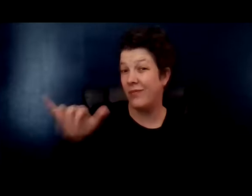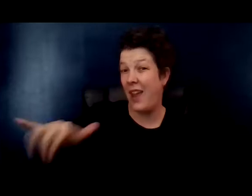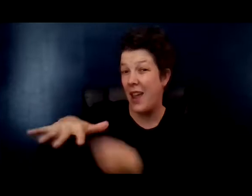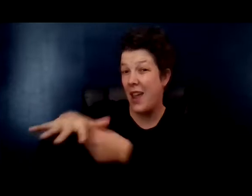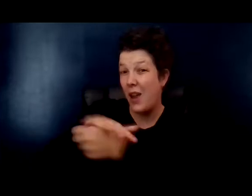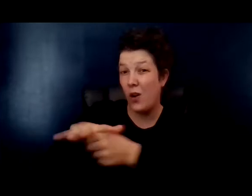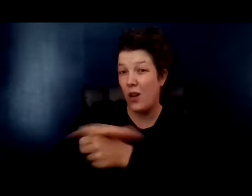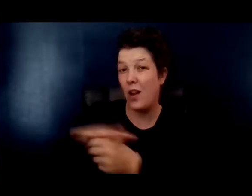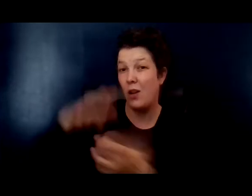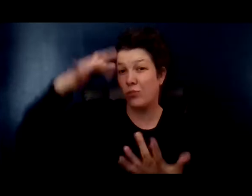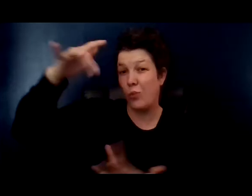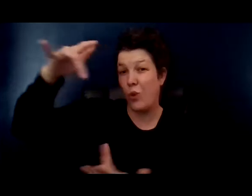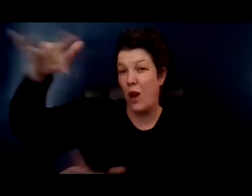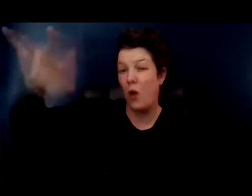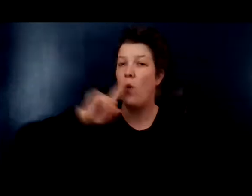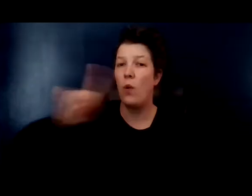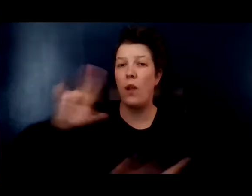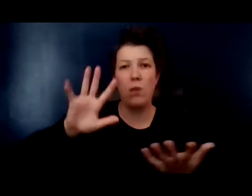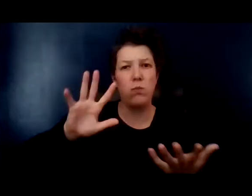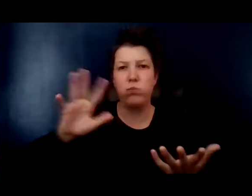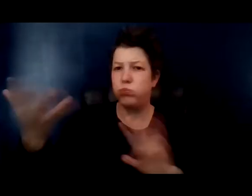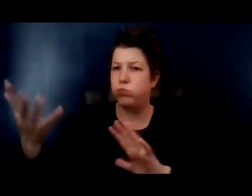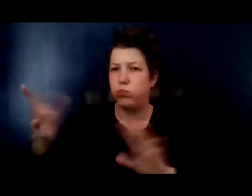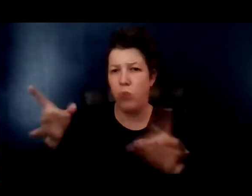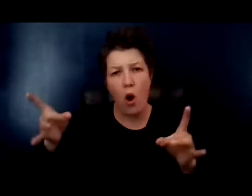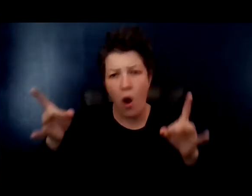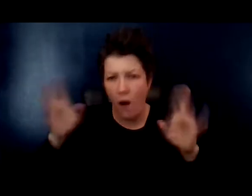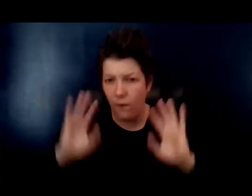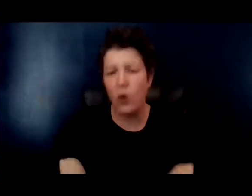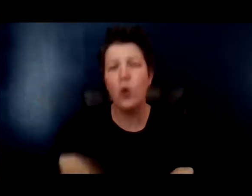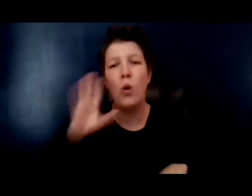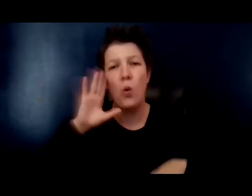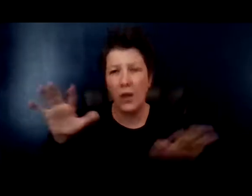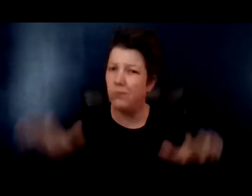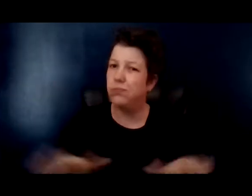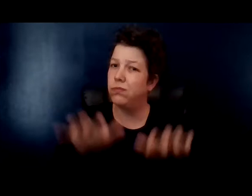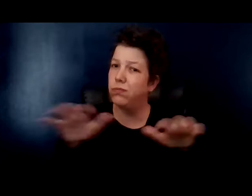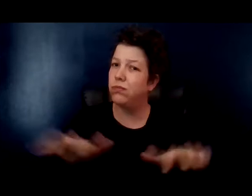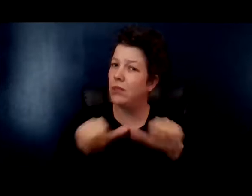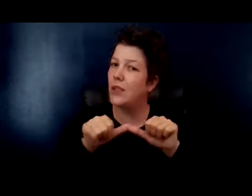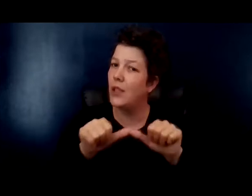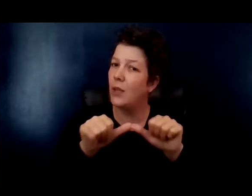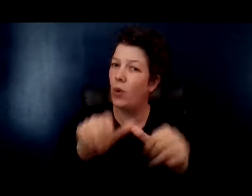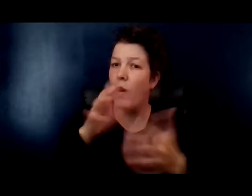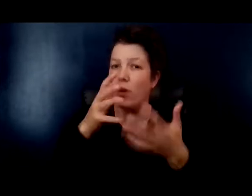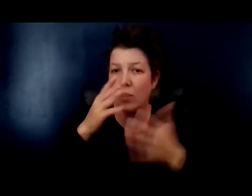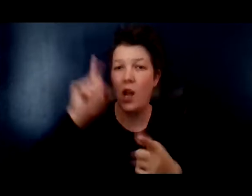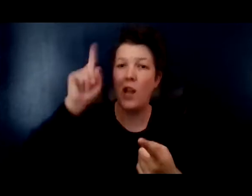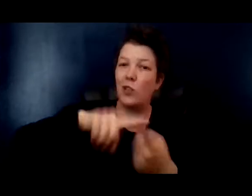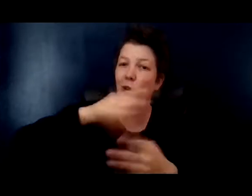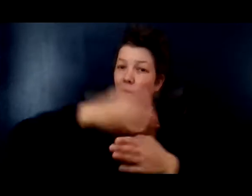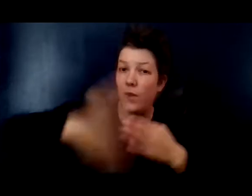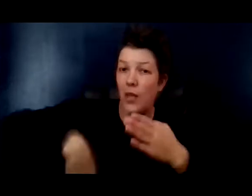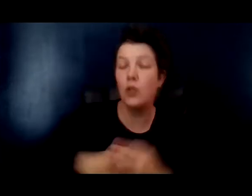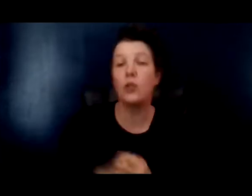can, 6 days a week, 12, 13 hours a day, in efforts to clean it up. So we're looking forward to that. I also want to say a special thank you